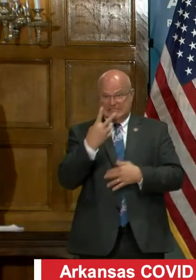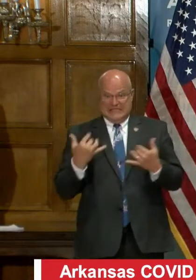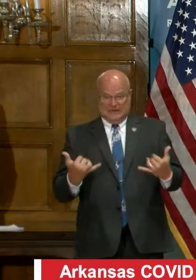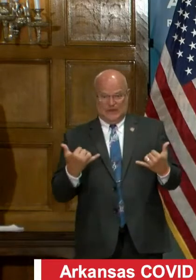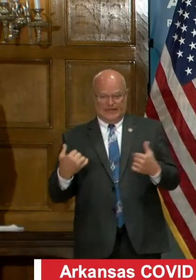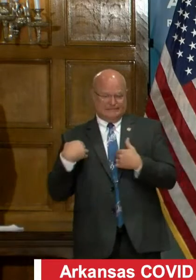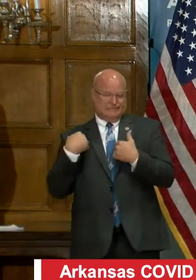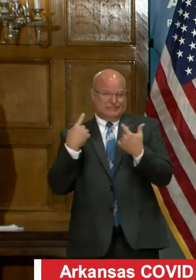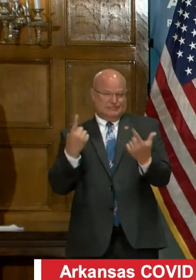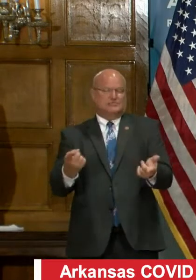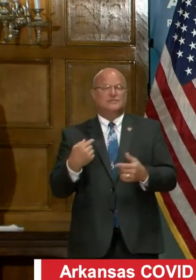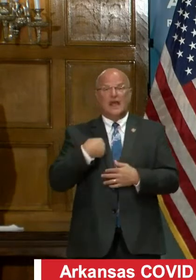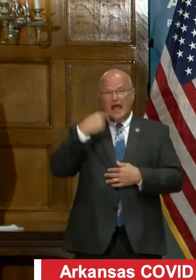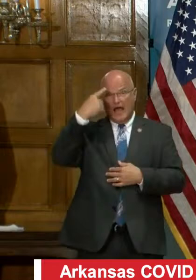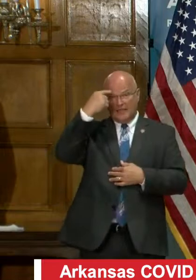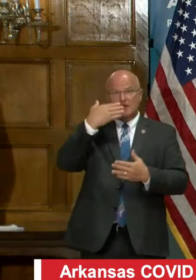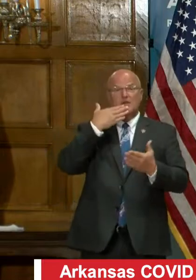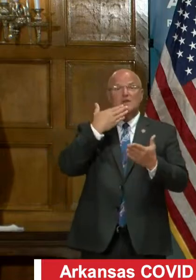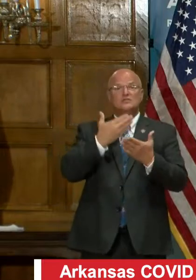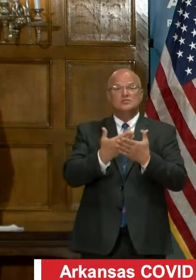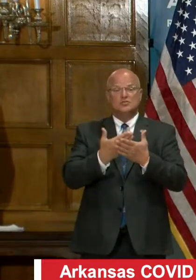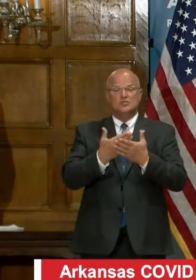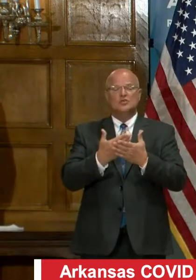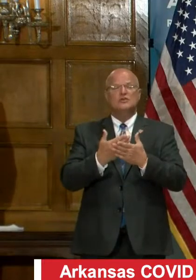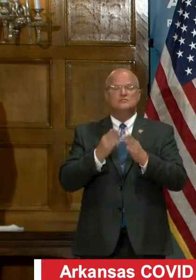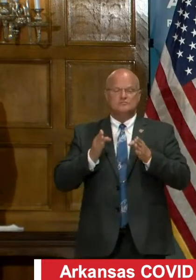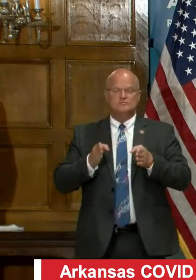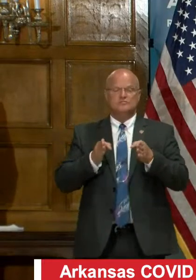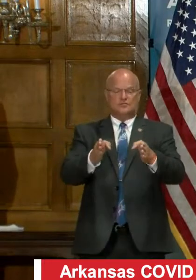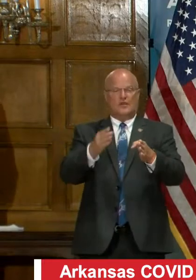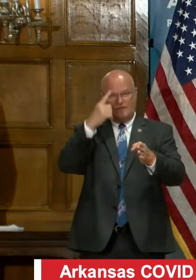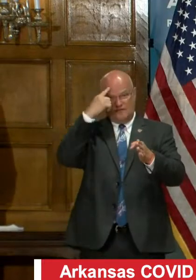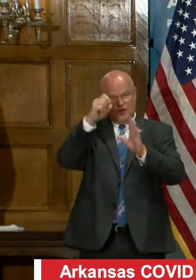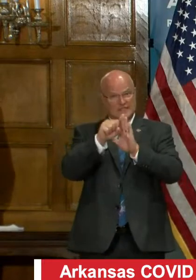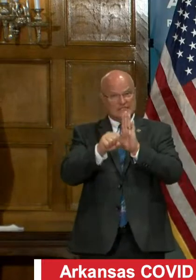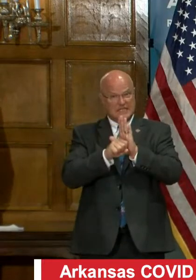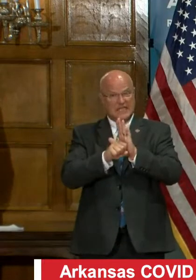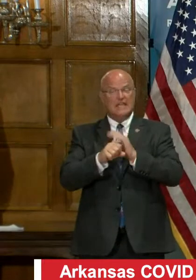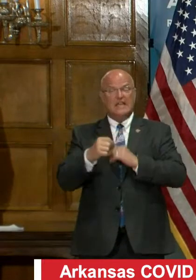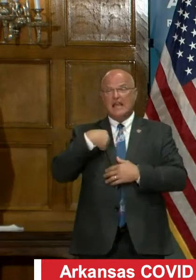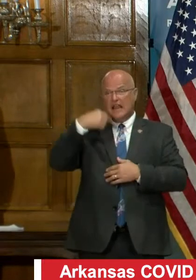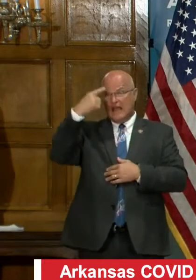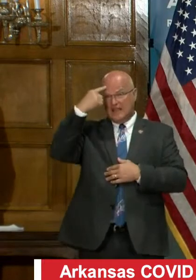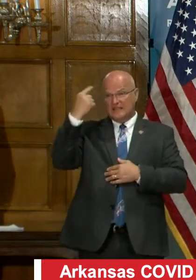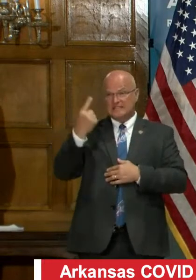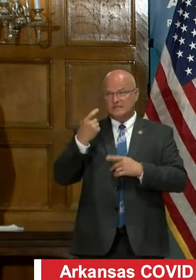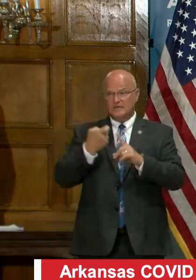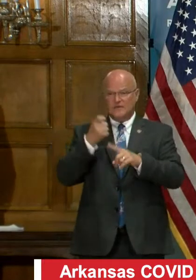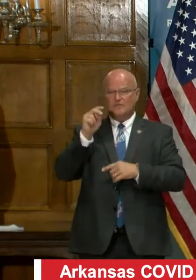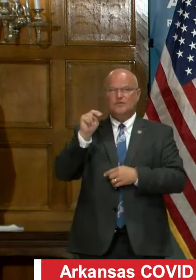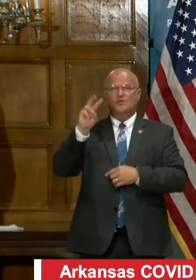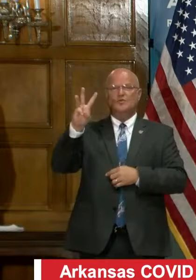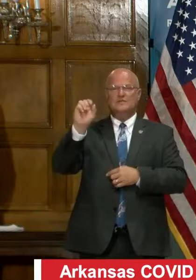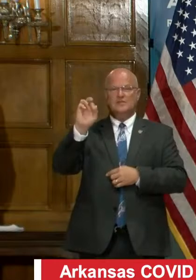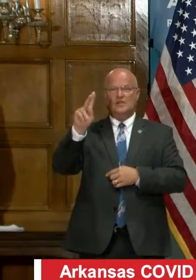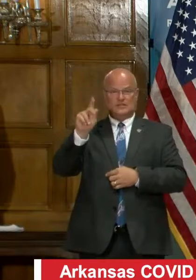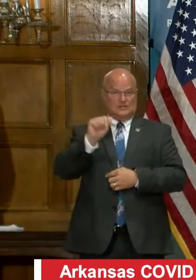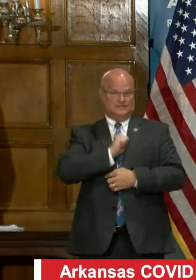that I think is a good step for the state, a good step in the right direction. And of course, as someone from Northwest Arkansas